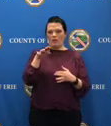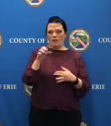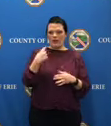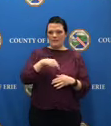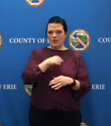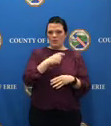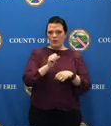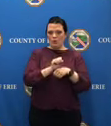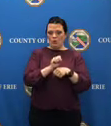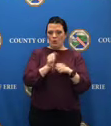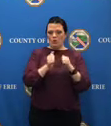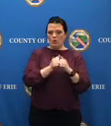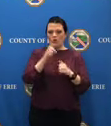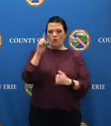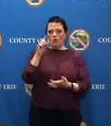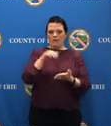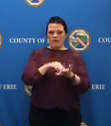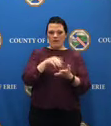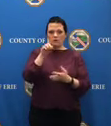with is